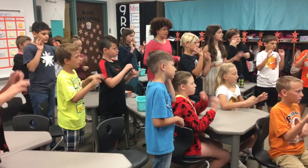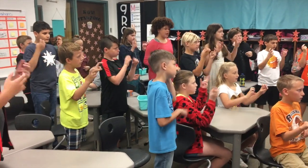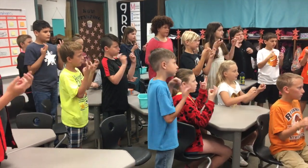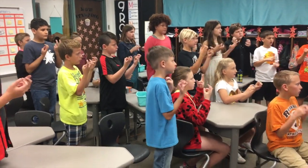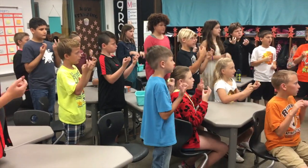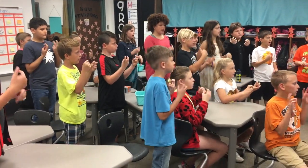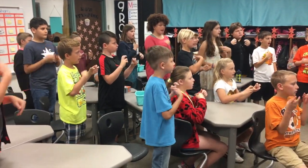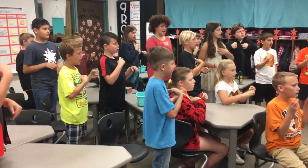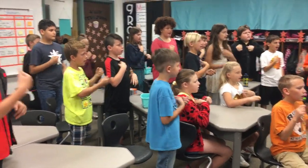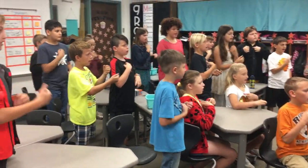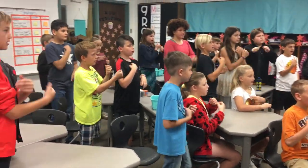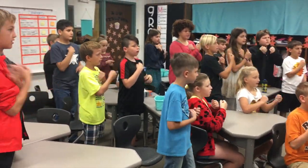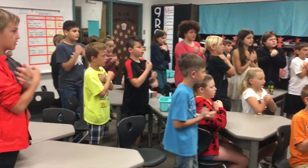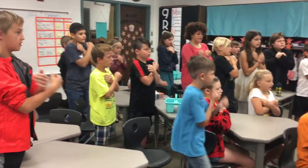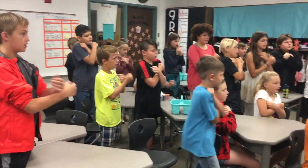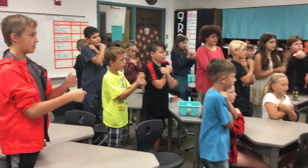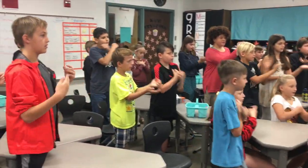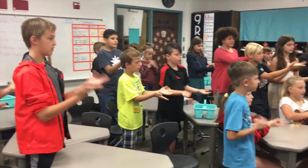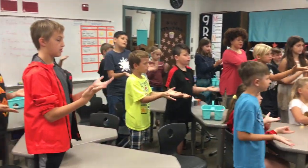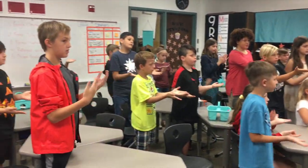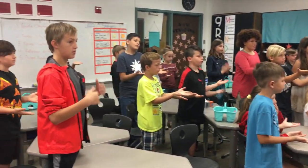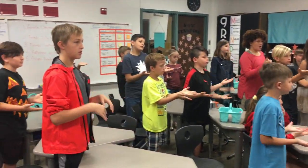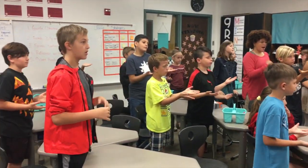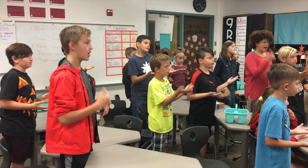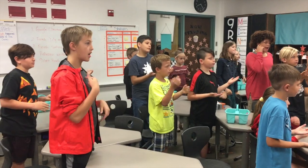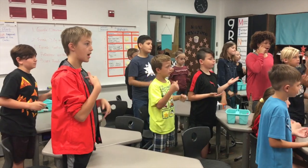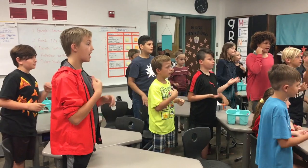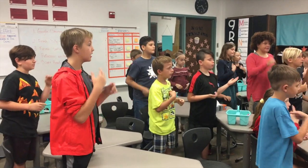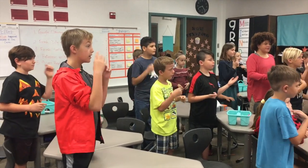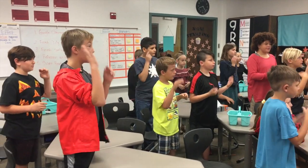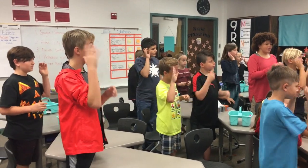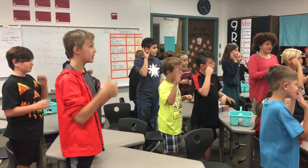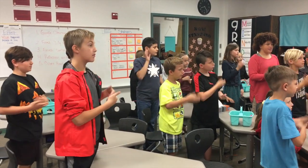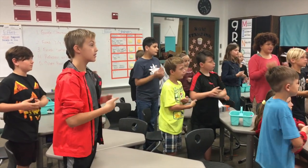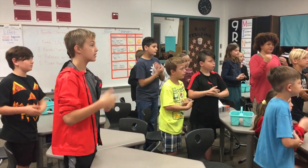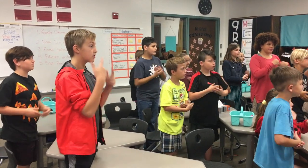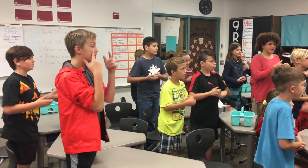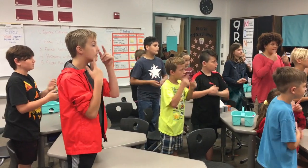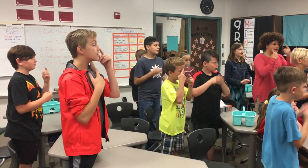I love you. I hear babies cry.